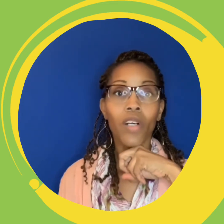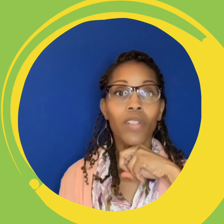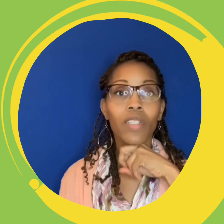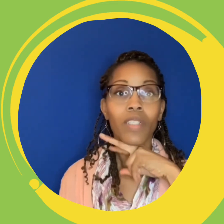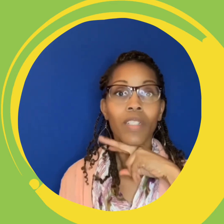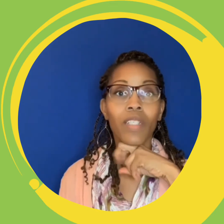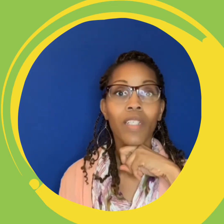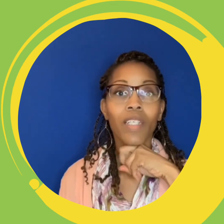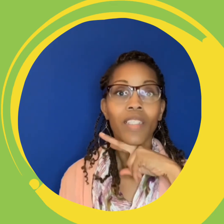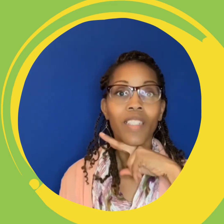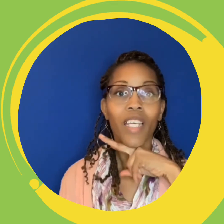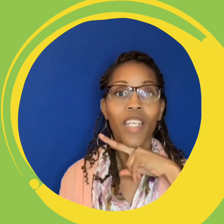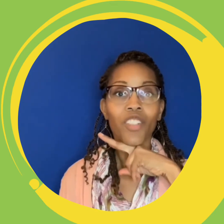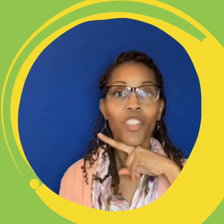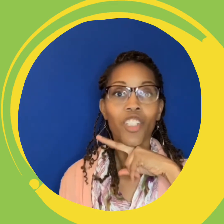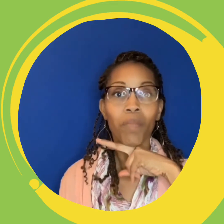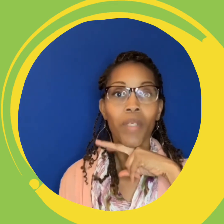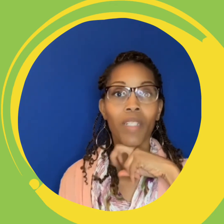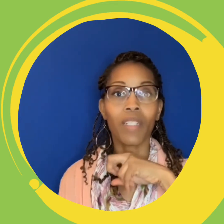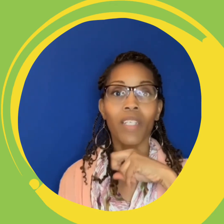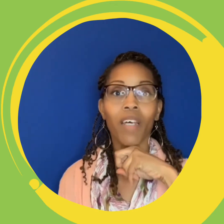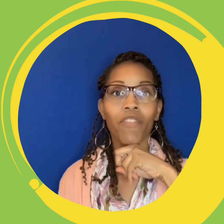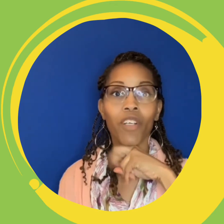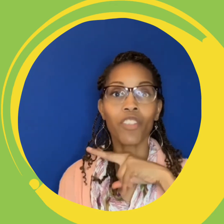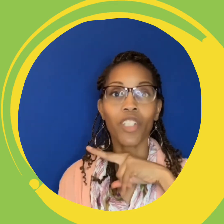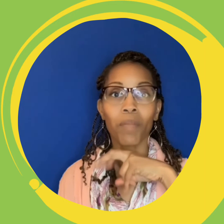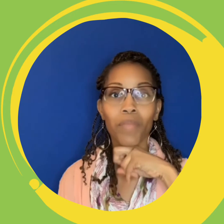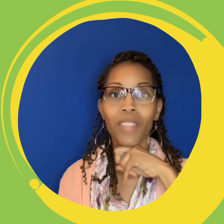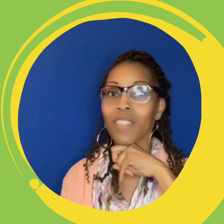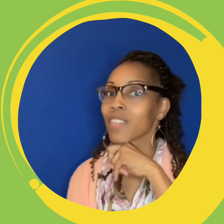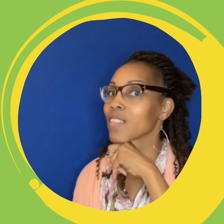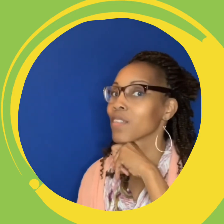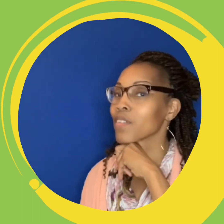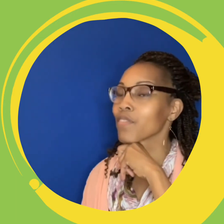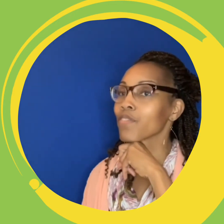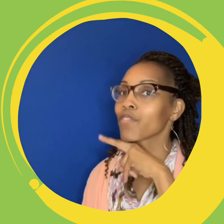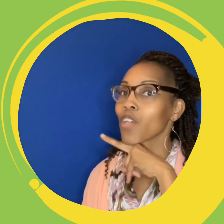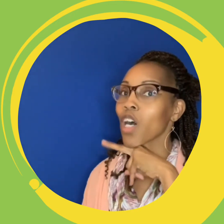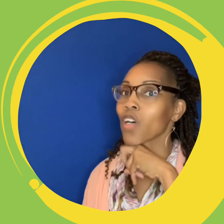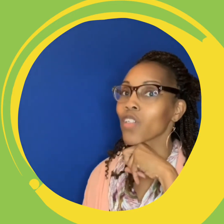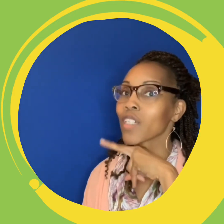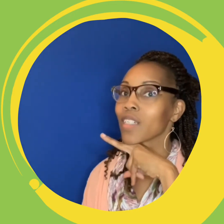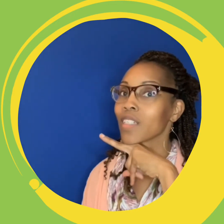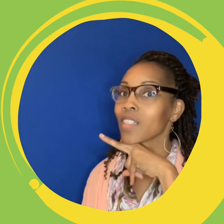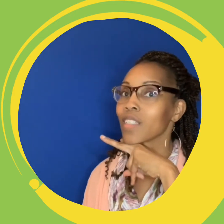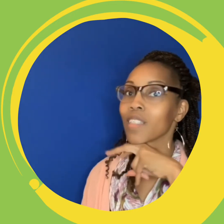Frog. Like his legs are jumping. You know how a frog jumps? Frog.